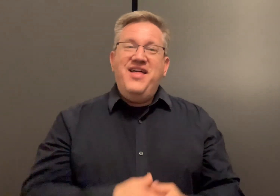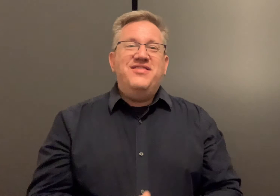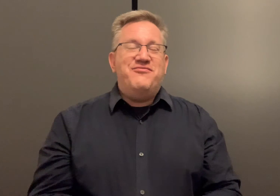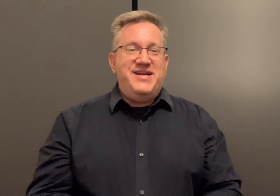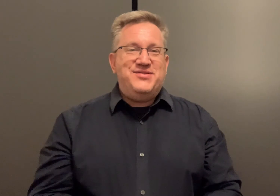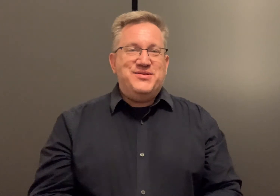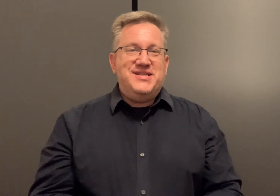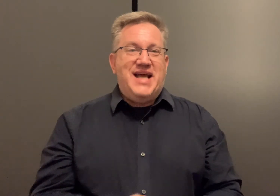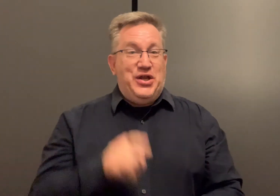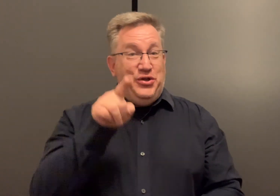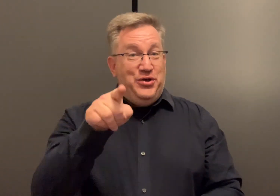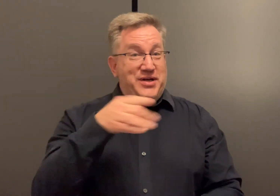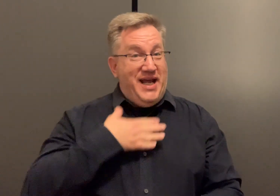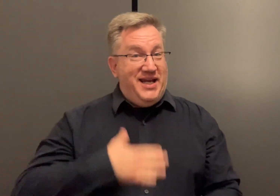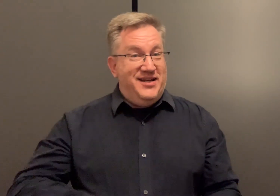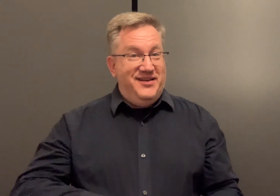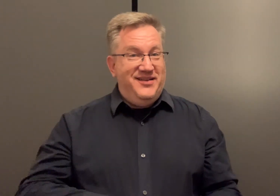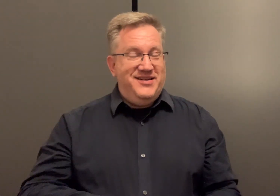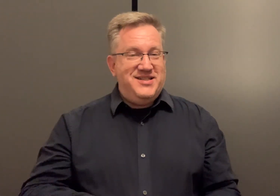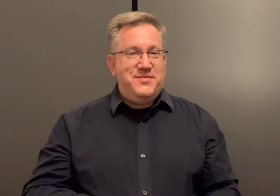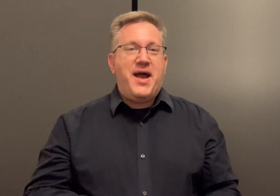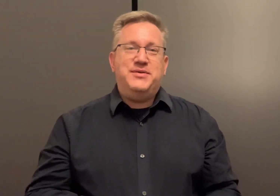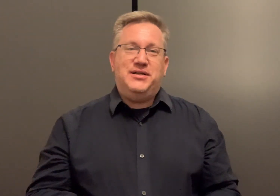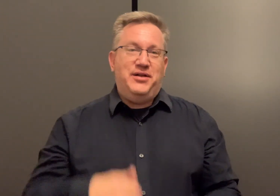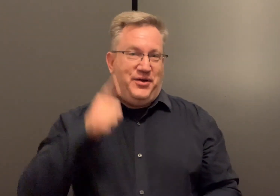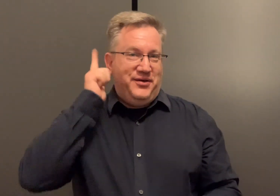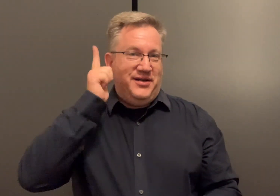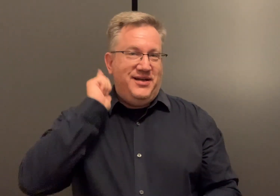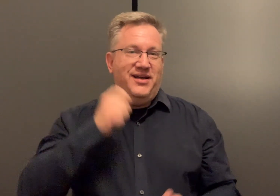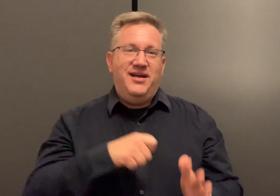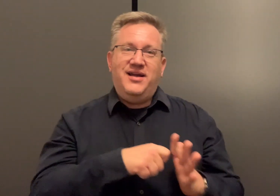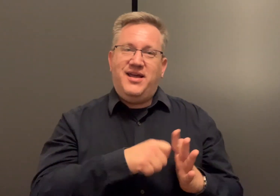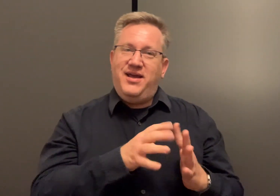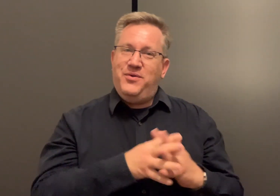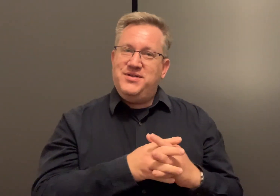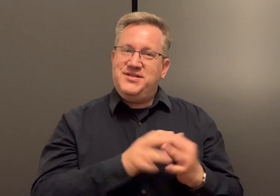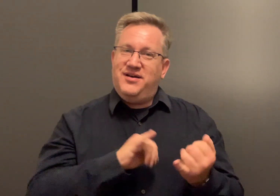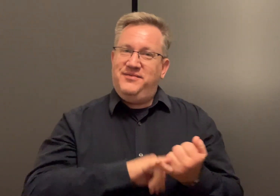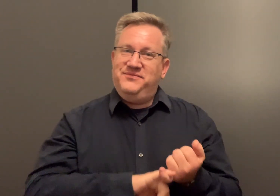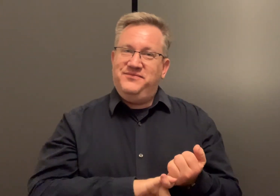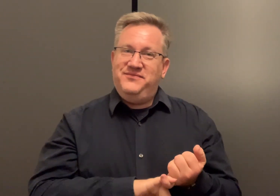the resources that you need to be able to learn keyword